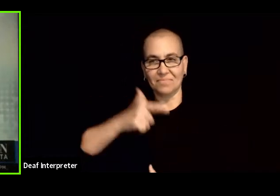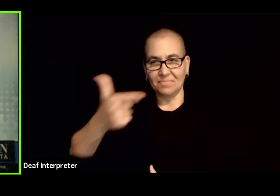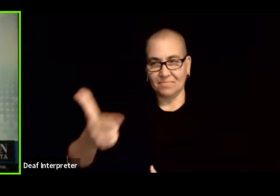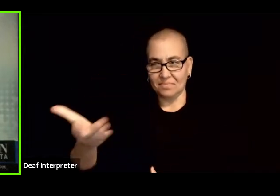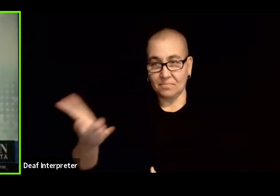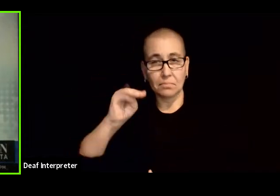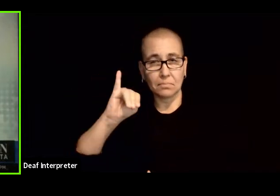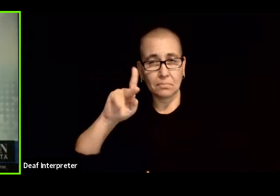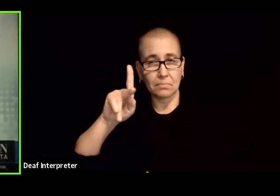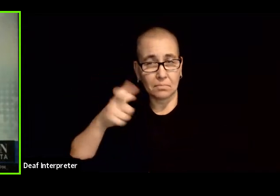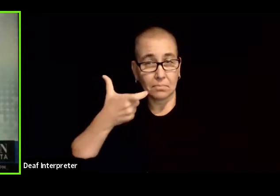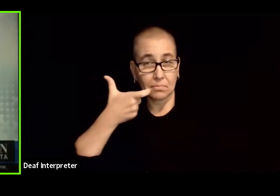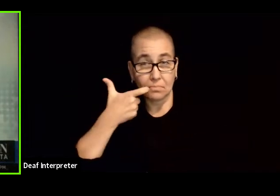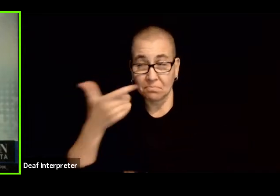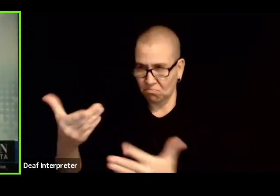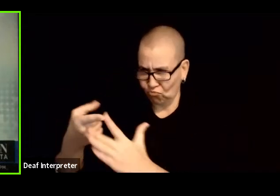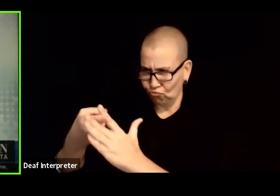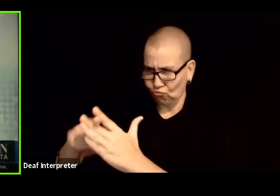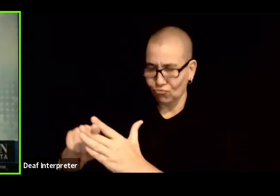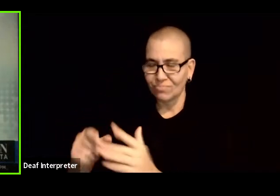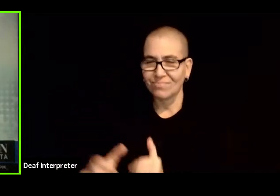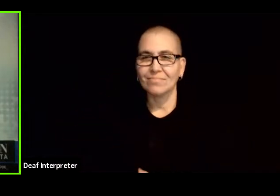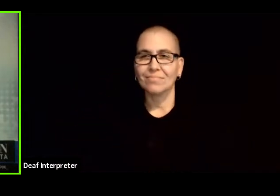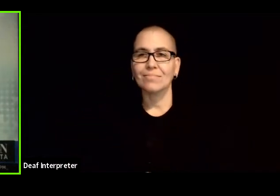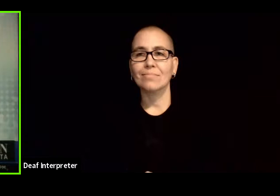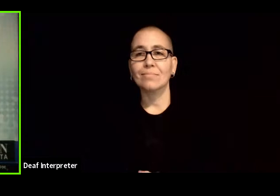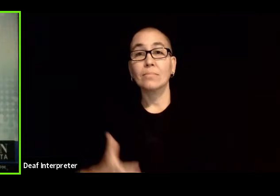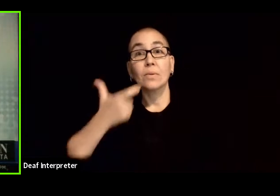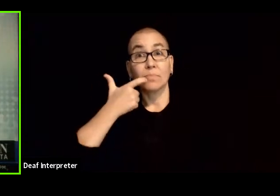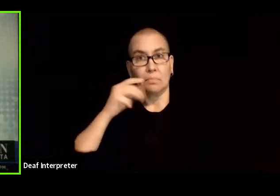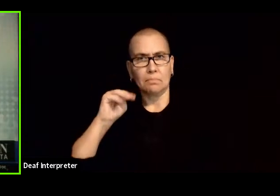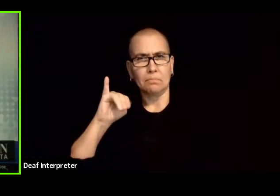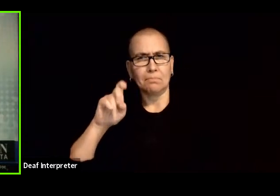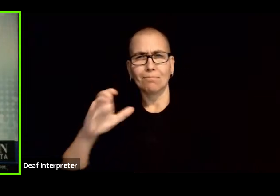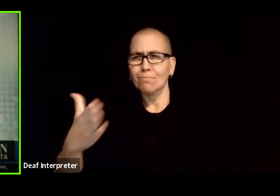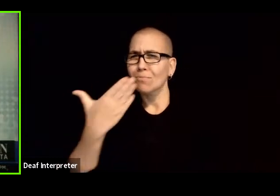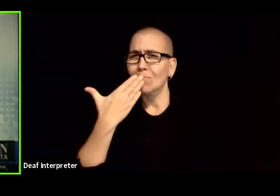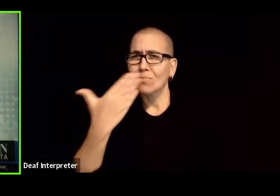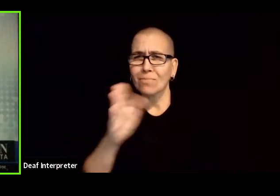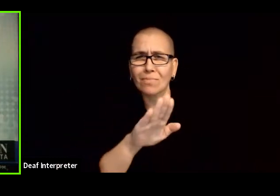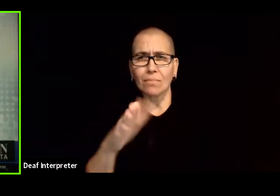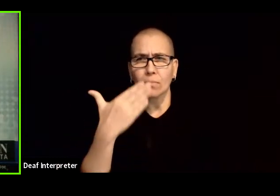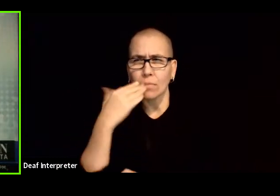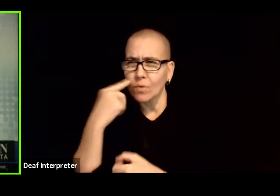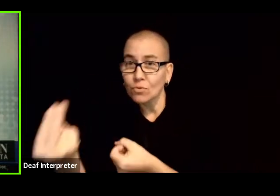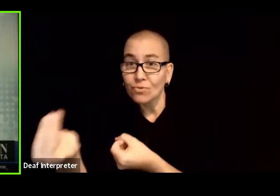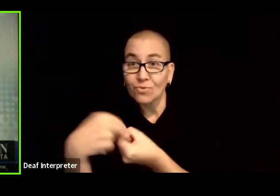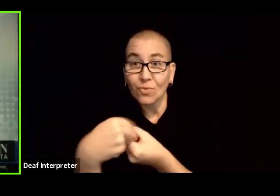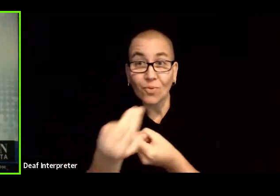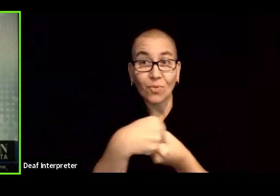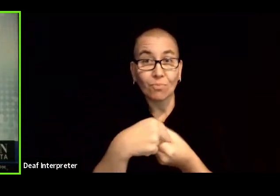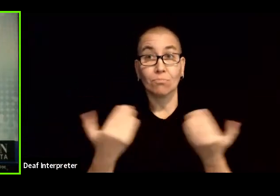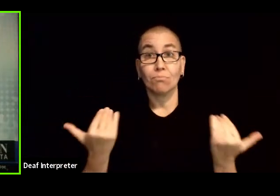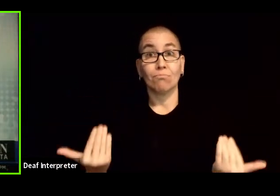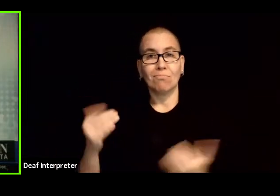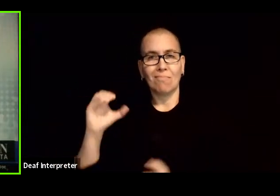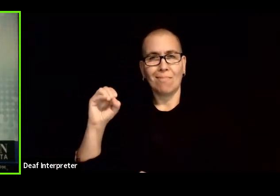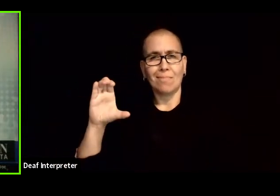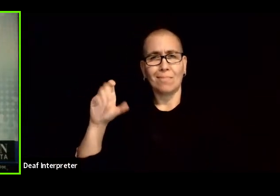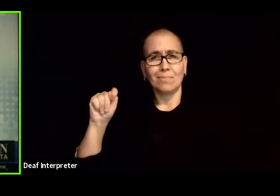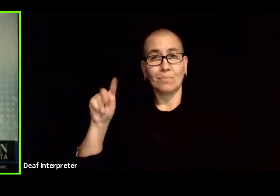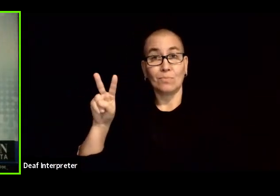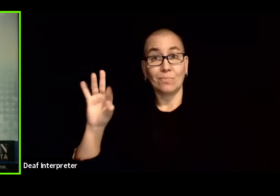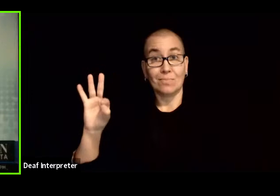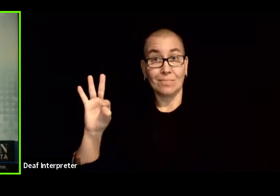for joining us for the COVID-19 media call for October 29th. We'll start today's call with comments from Health Commissioner Jan Malcolm and MDH Infectious